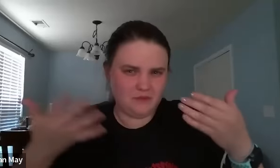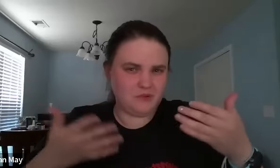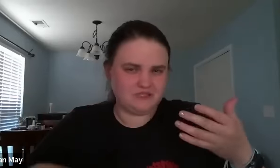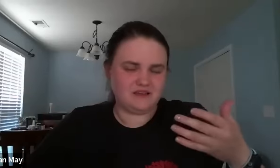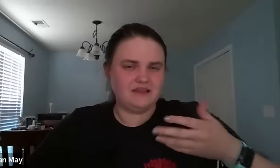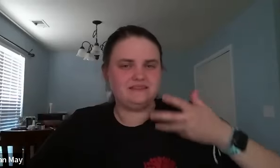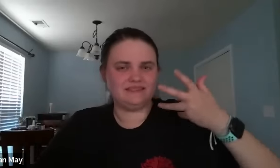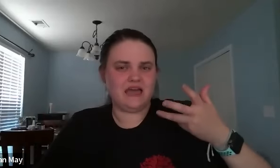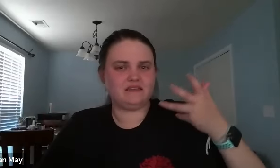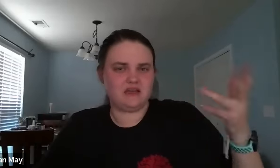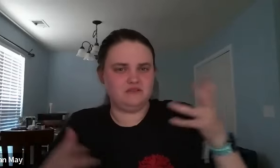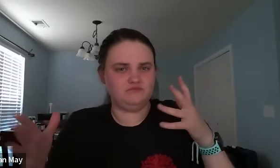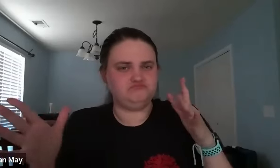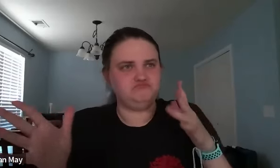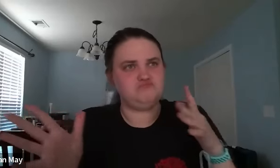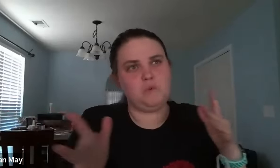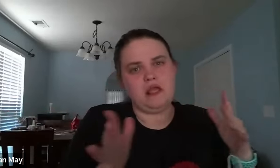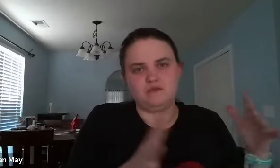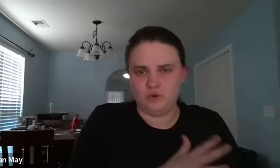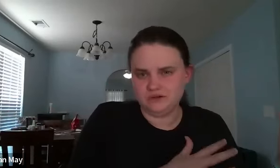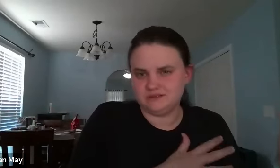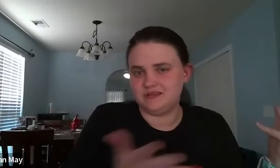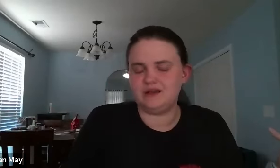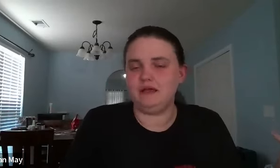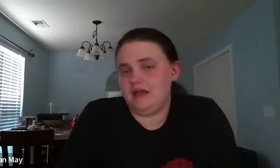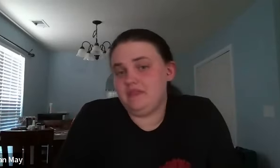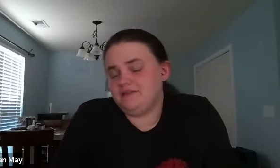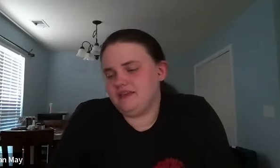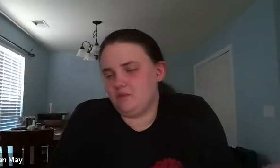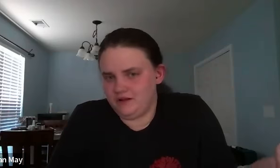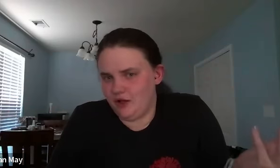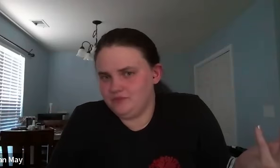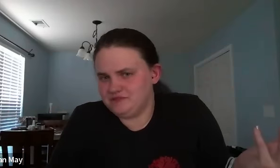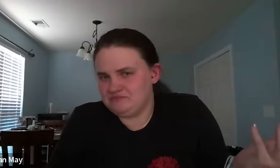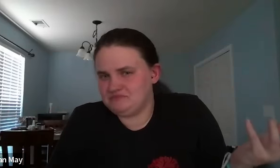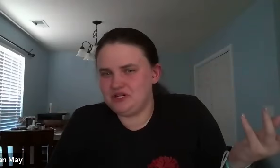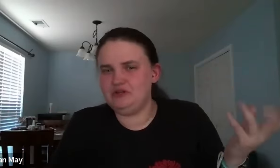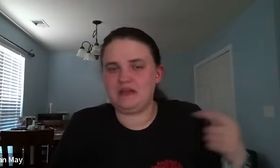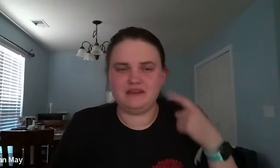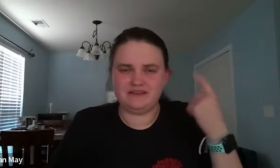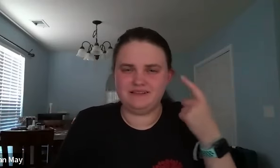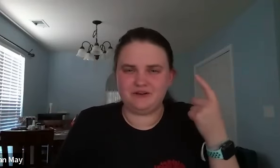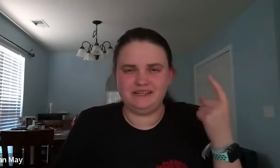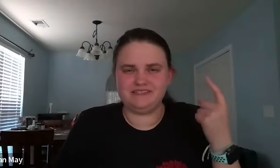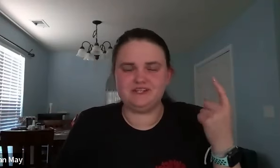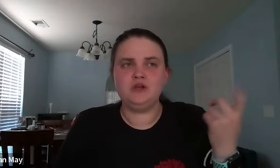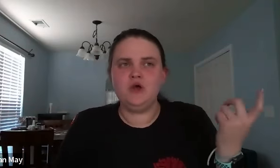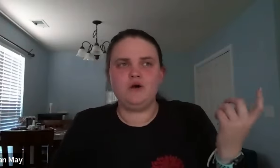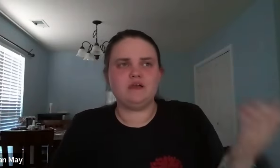up on more signs, is that's kind of the way it works. It kind of, and I think it helps. You kind of can click on it easier. Okay, well, they